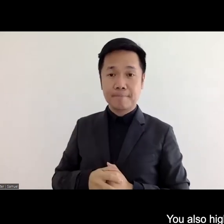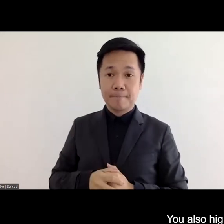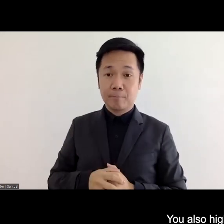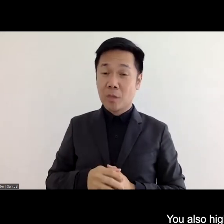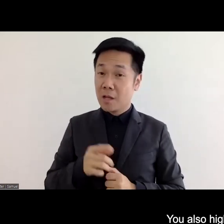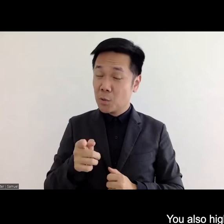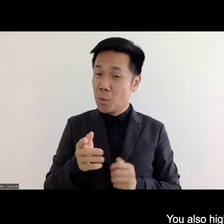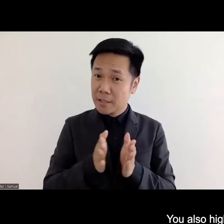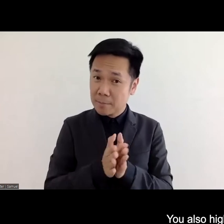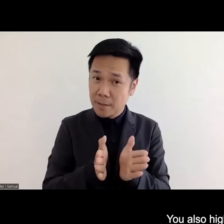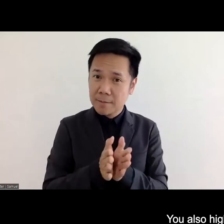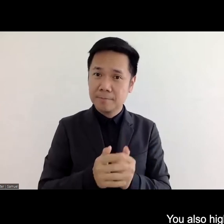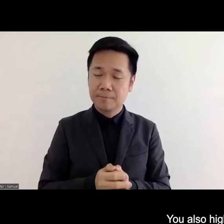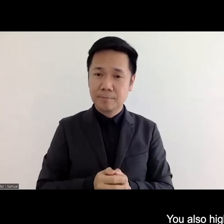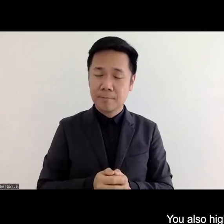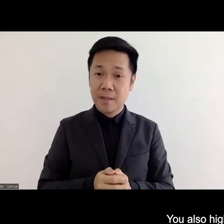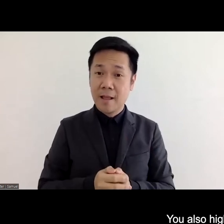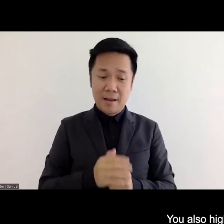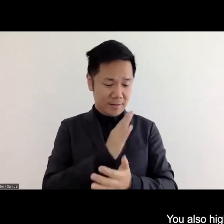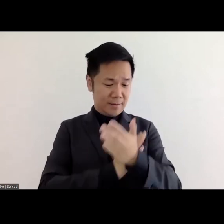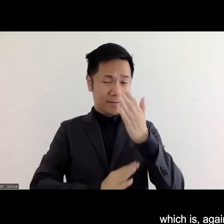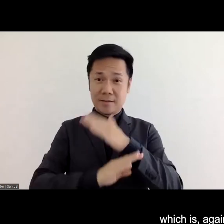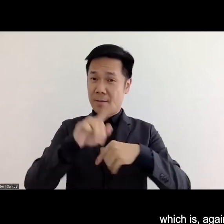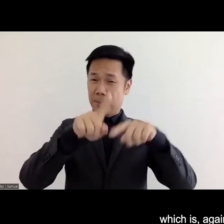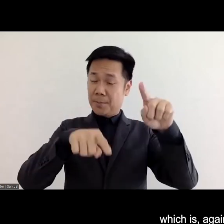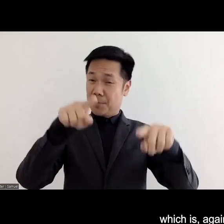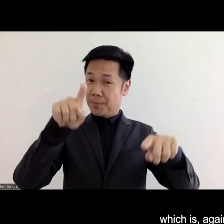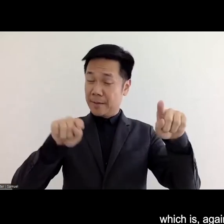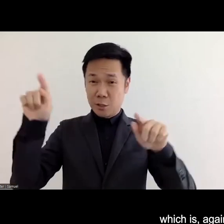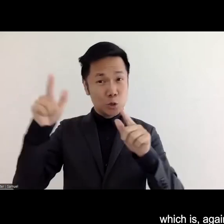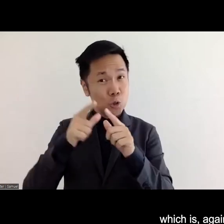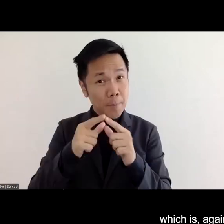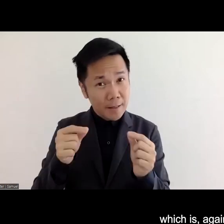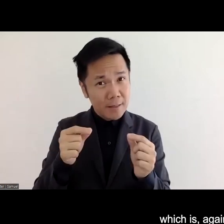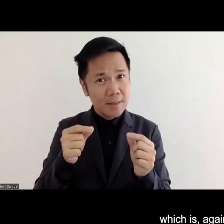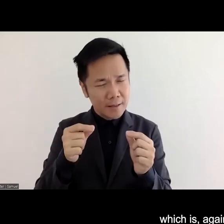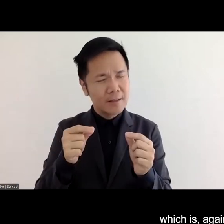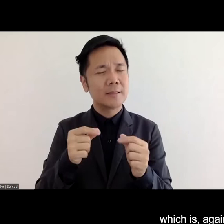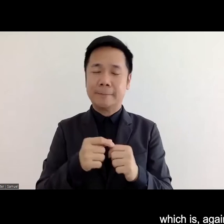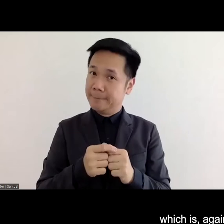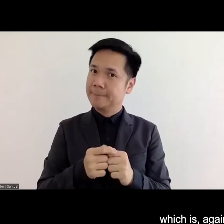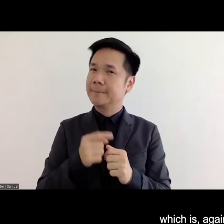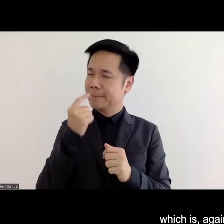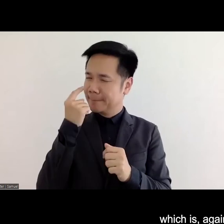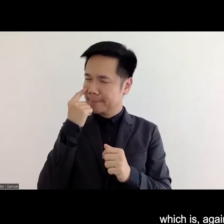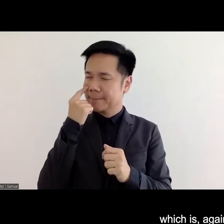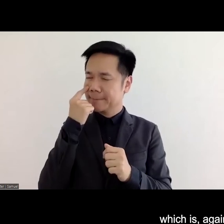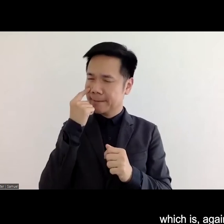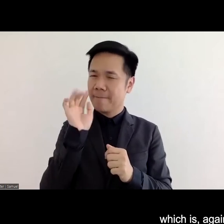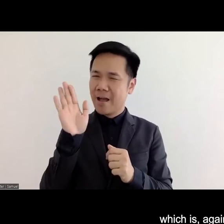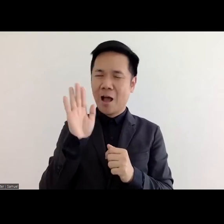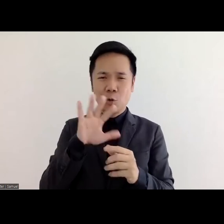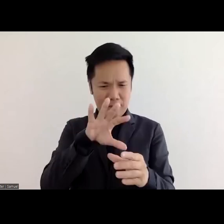the involvement of diverse disabilities in consultations, which is again a very important aspect for the disability